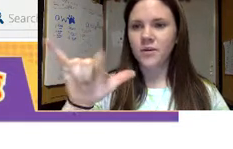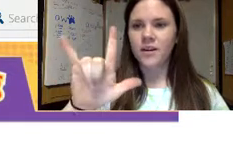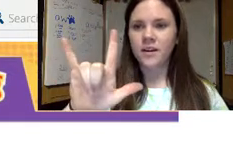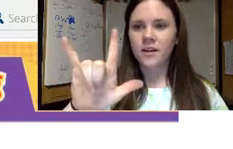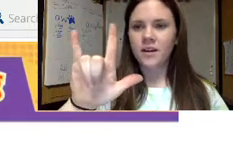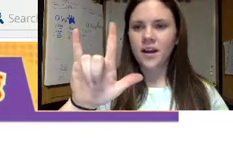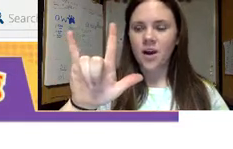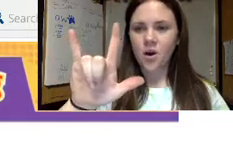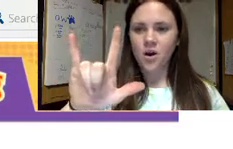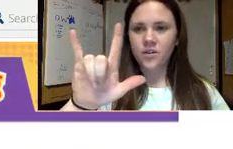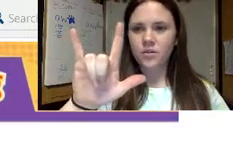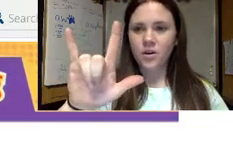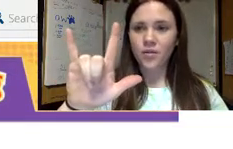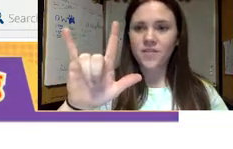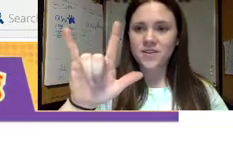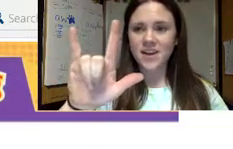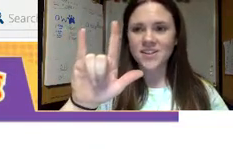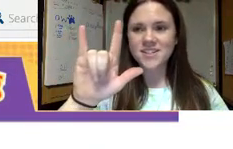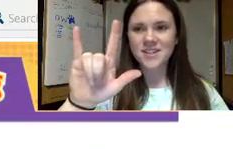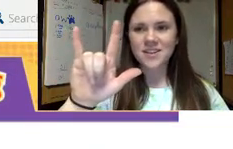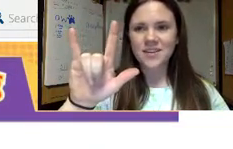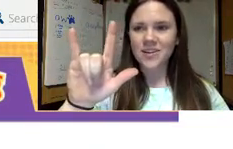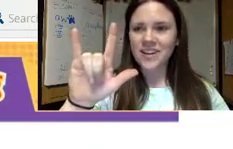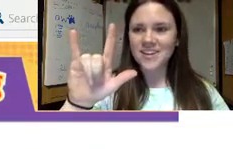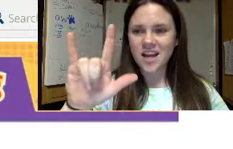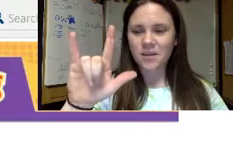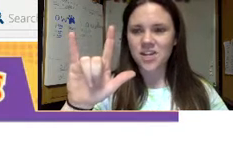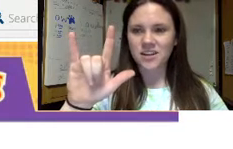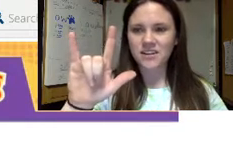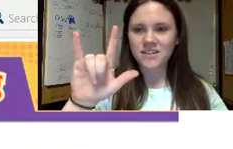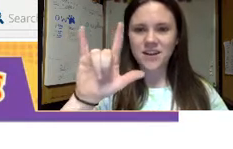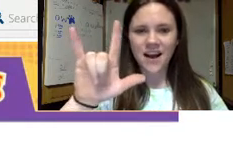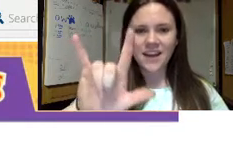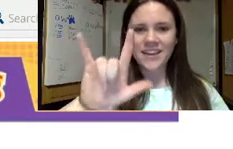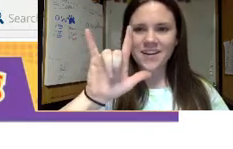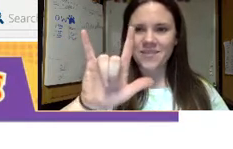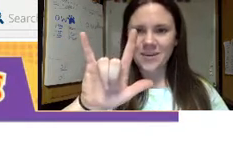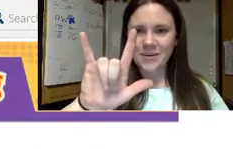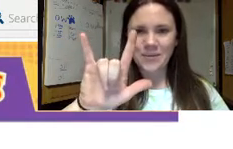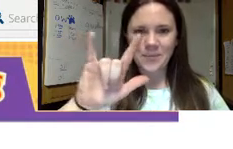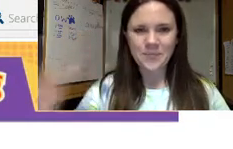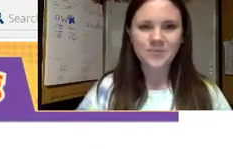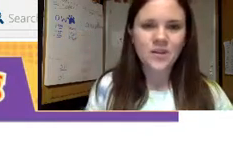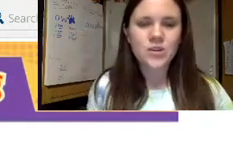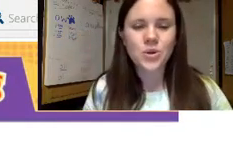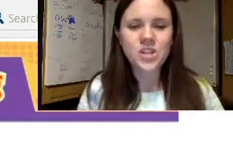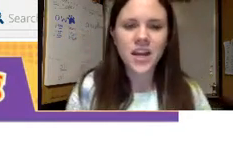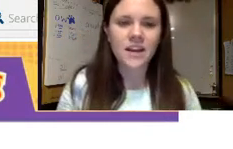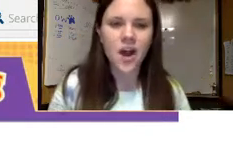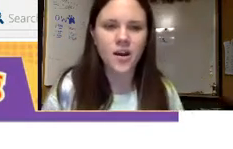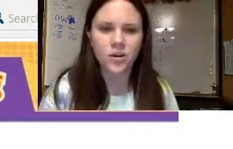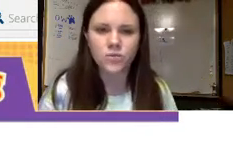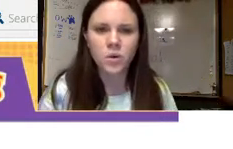you. All three of those letters look like this combination. So I love you.